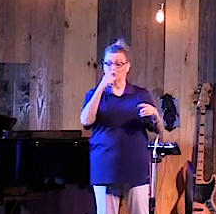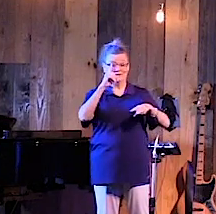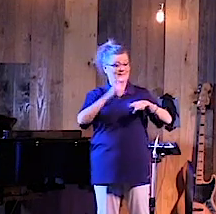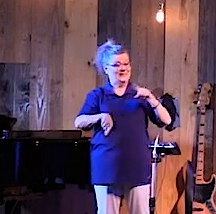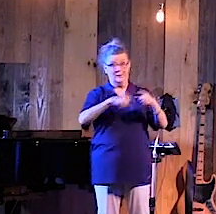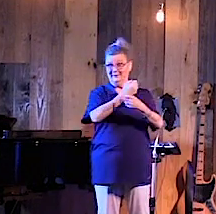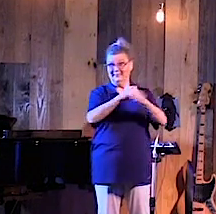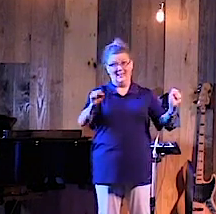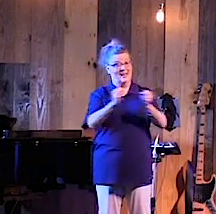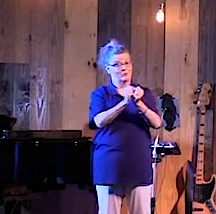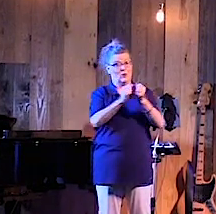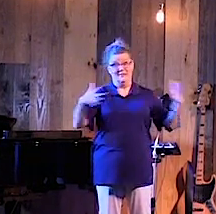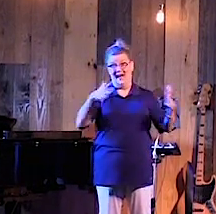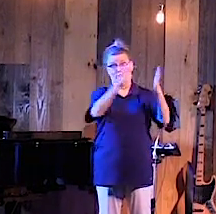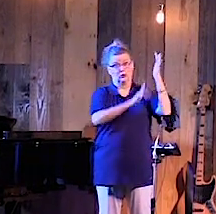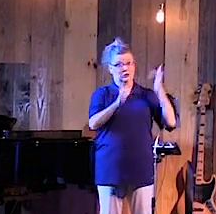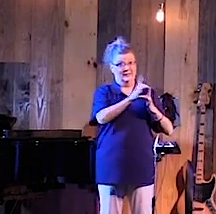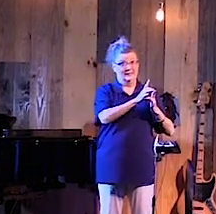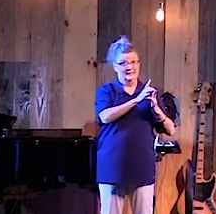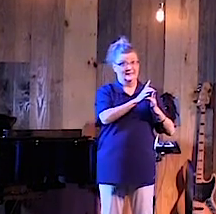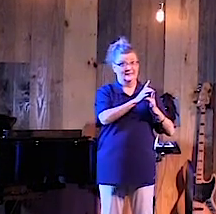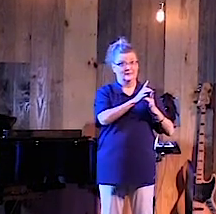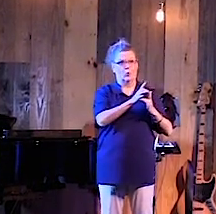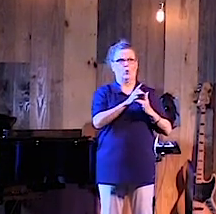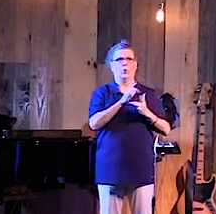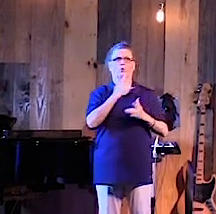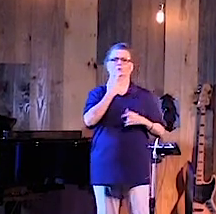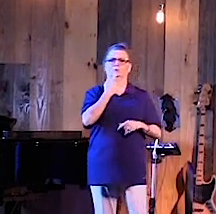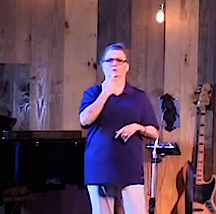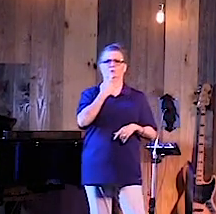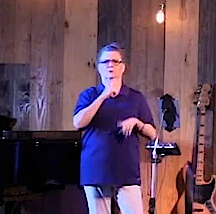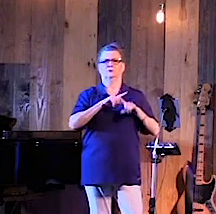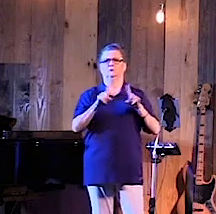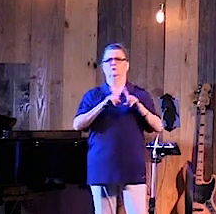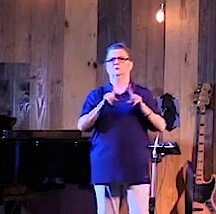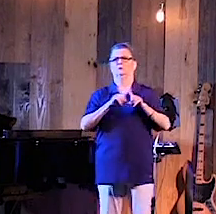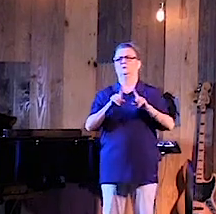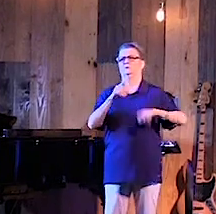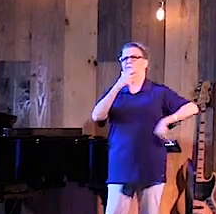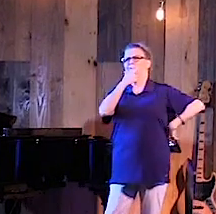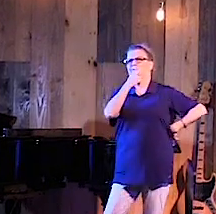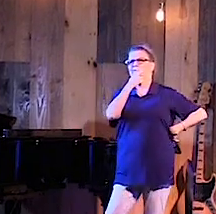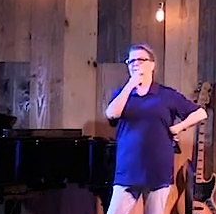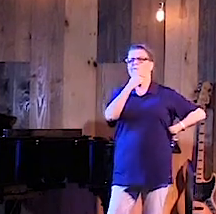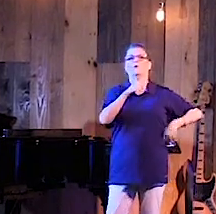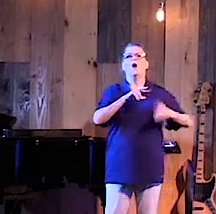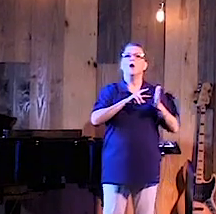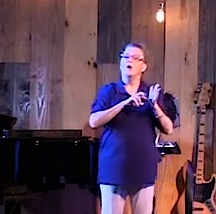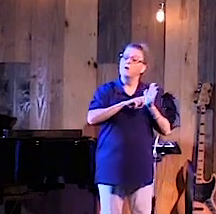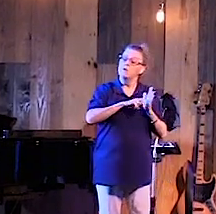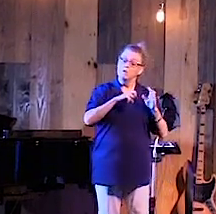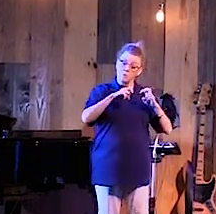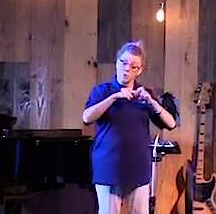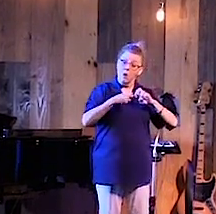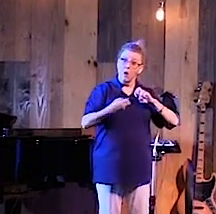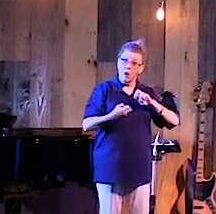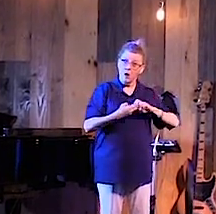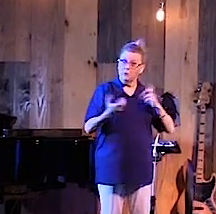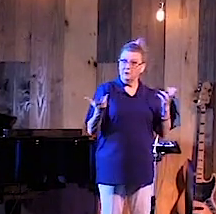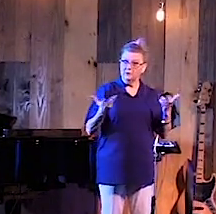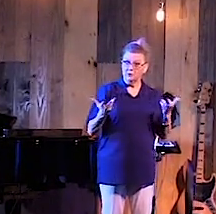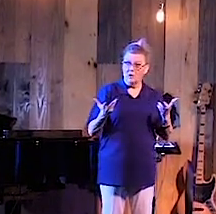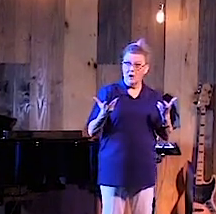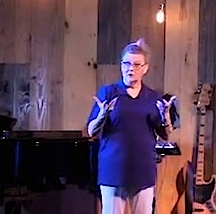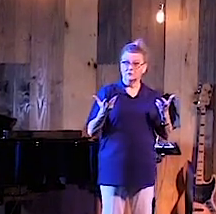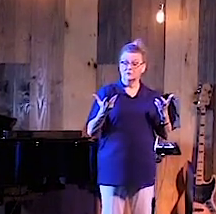they come through me, well, that's a different story. See, here's really the problem that we have. The Apostle Paul said